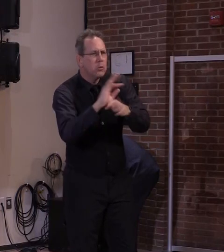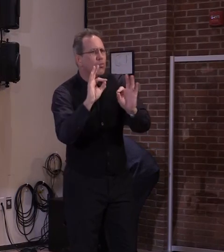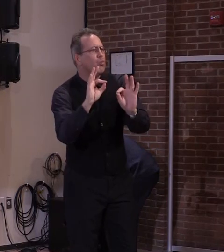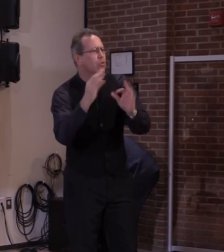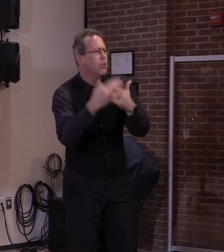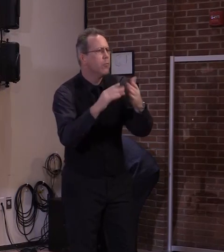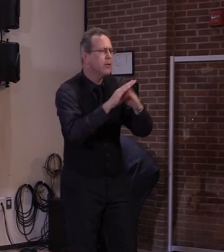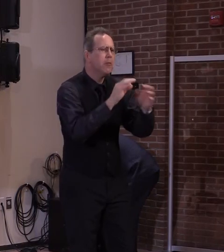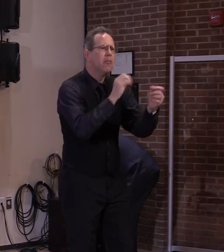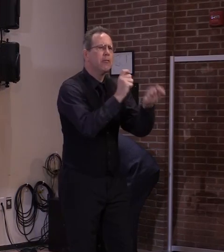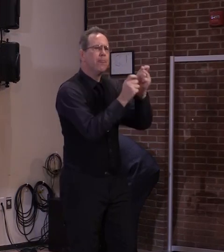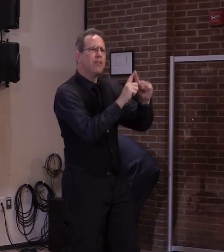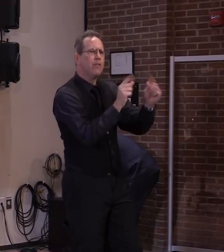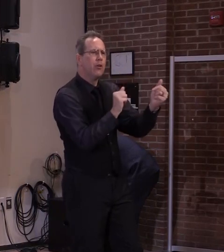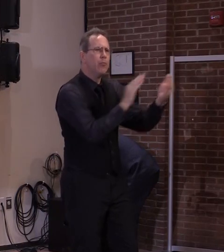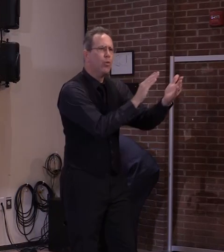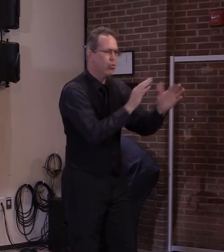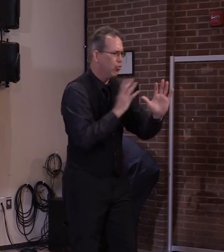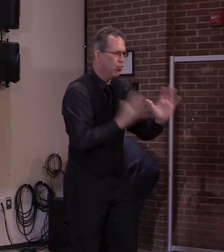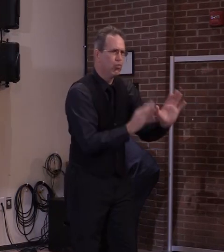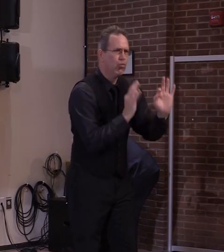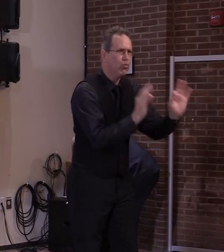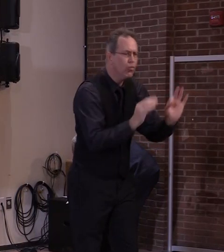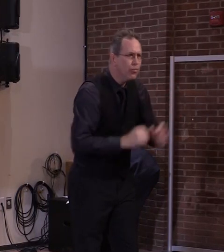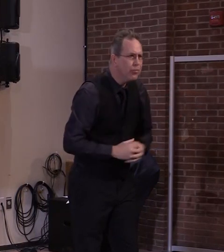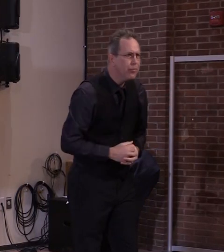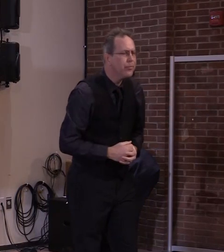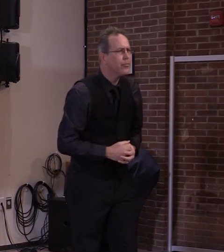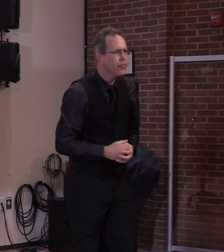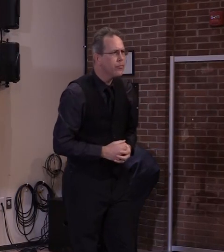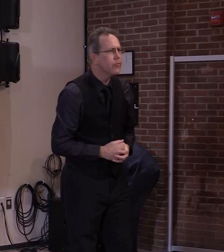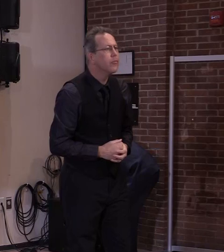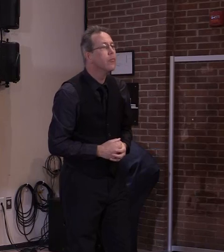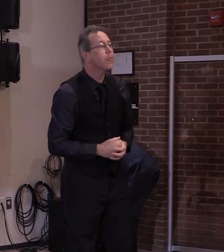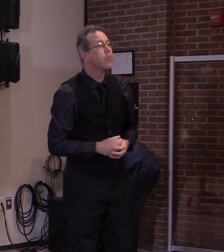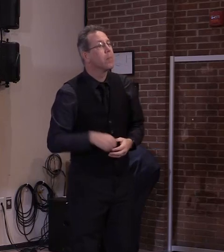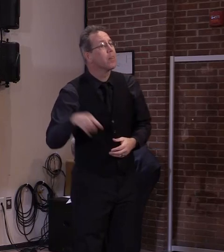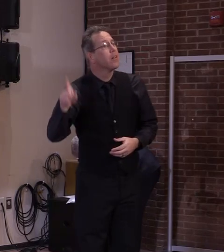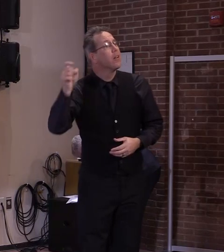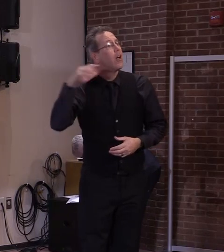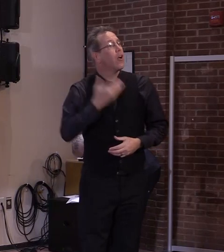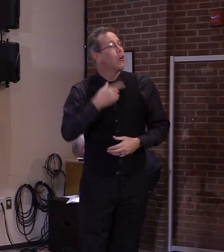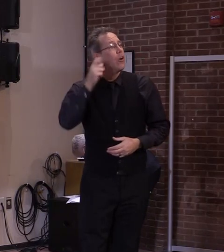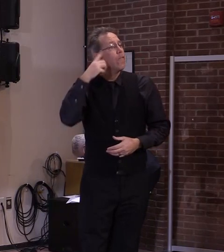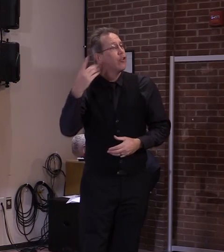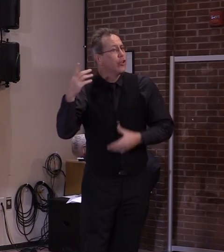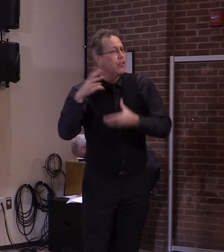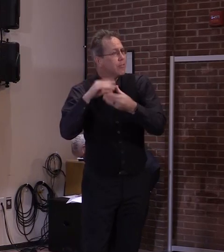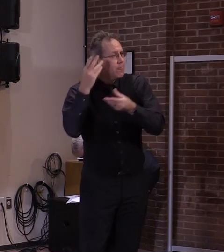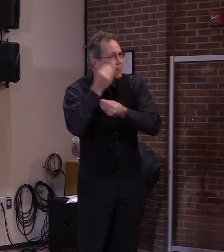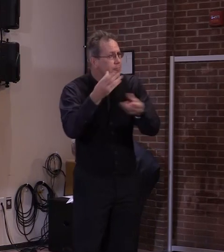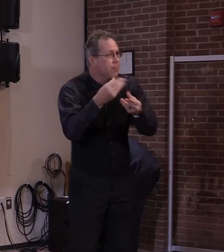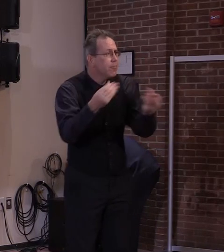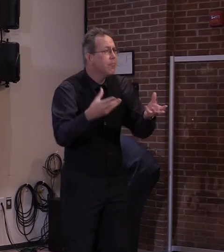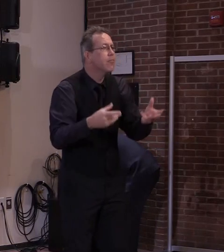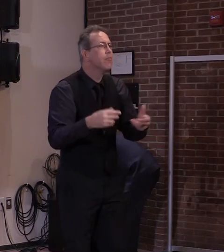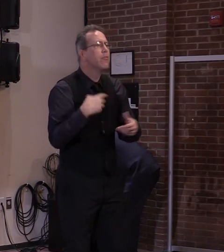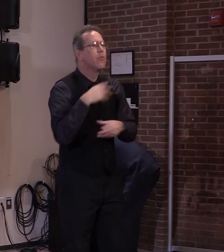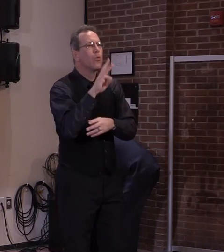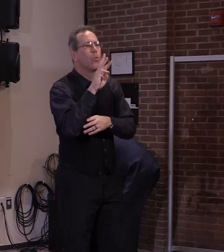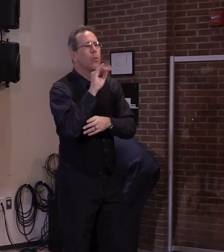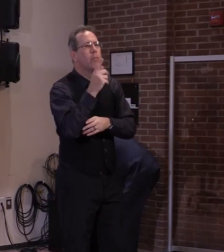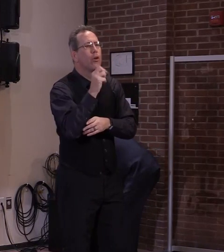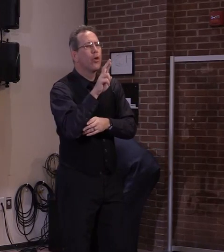governor mentioned, he also asked us to host a webinar to further discuss these mitigation strategies and answer questions from